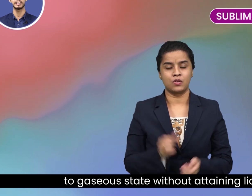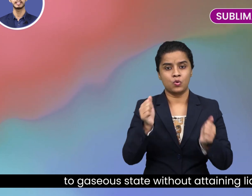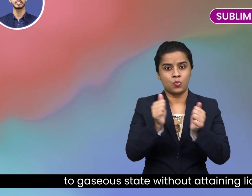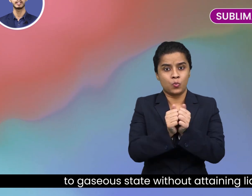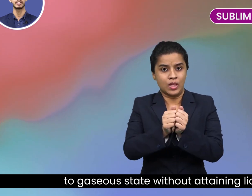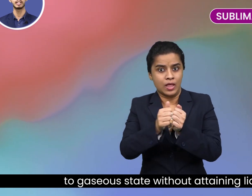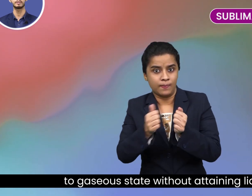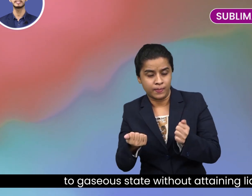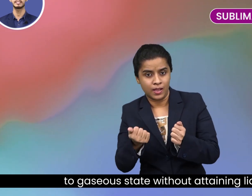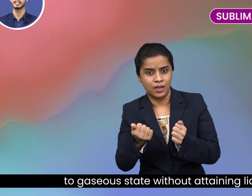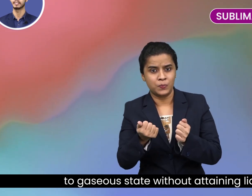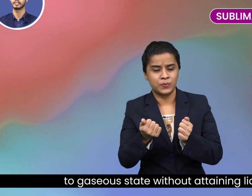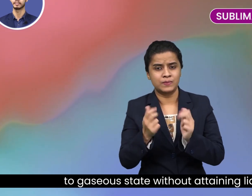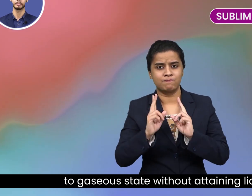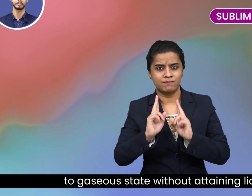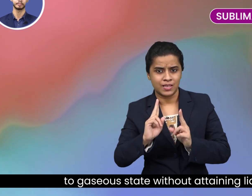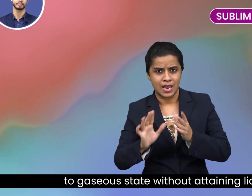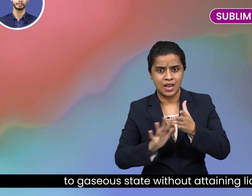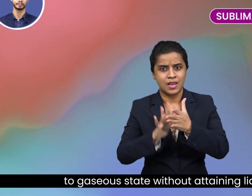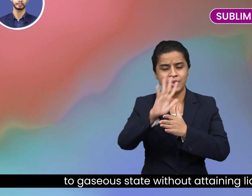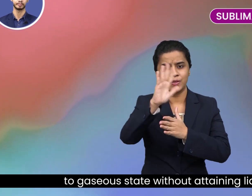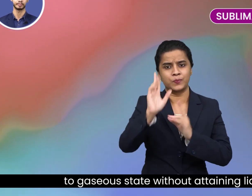without attaining liquid state.